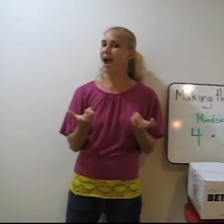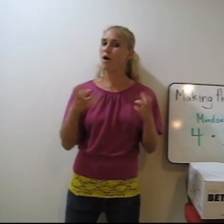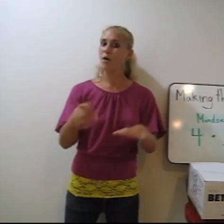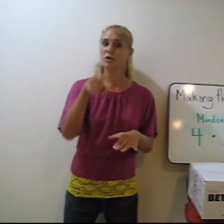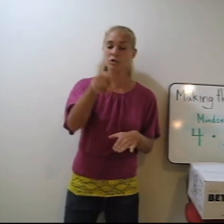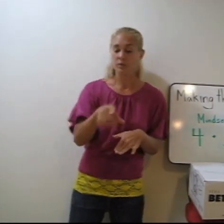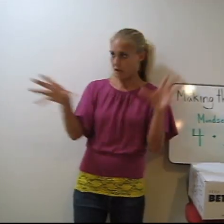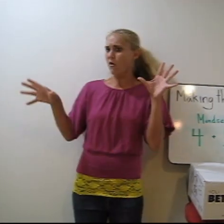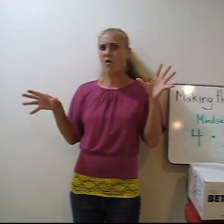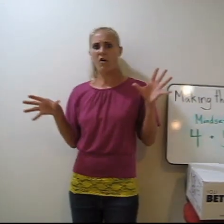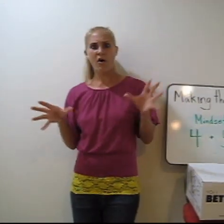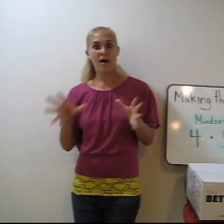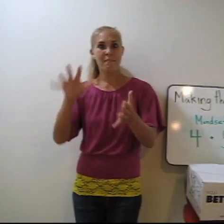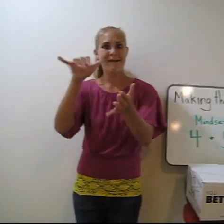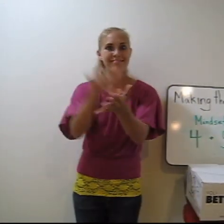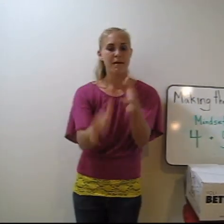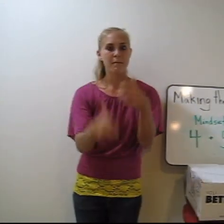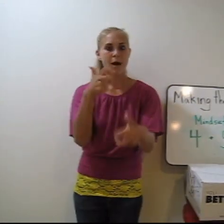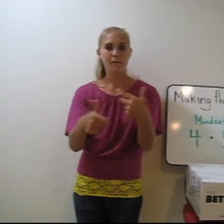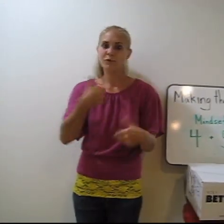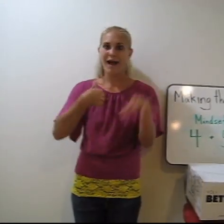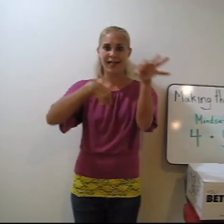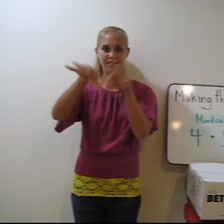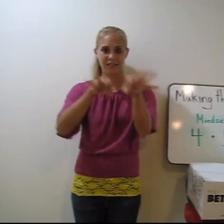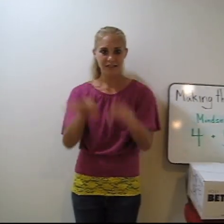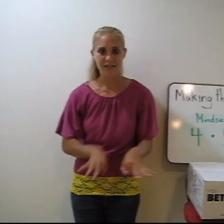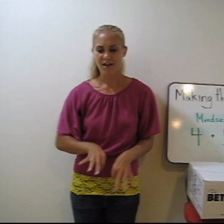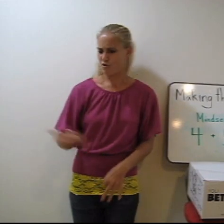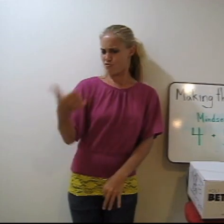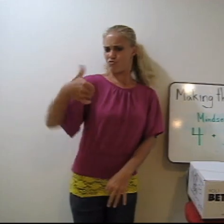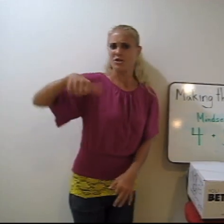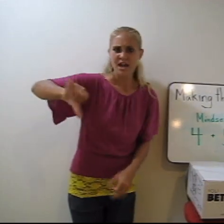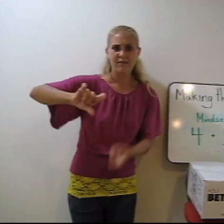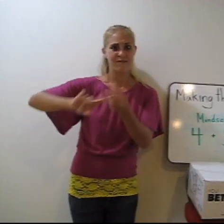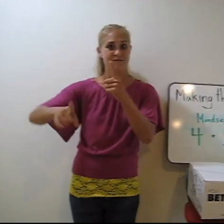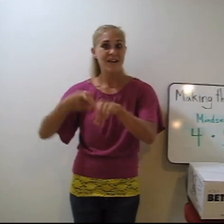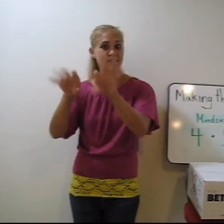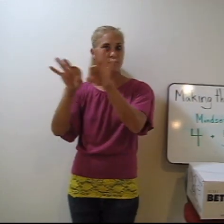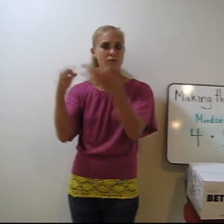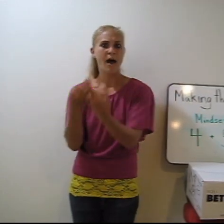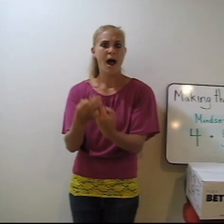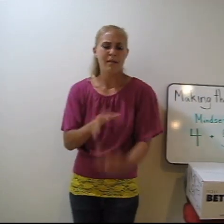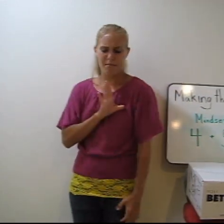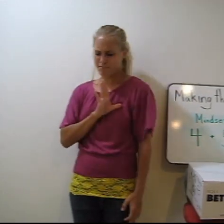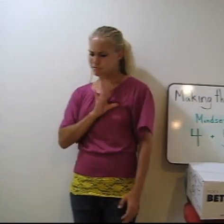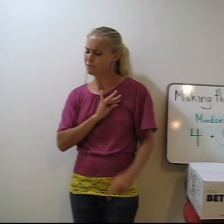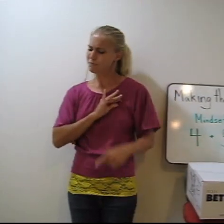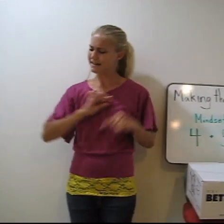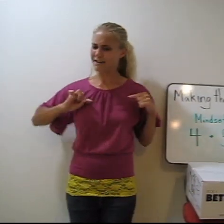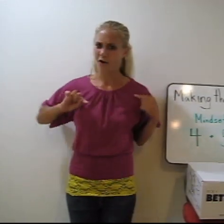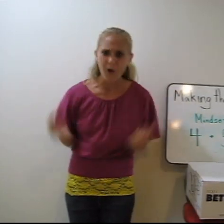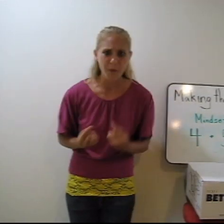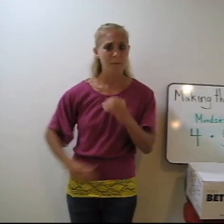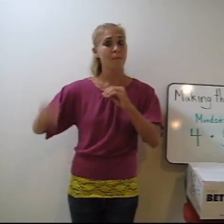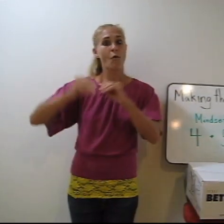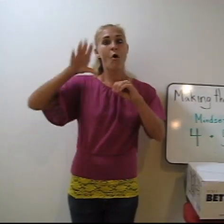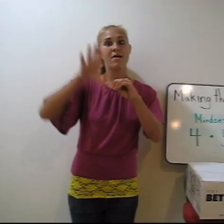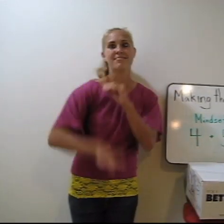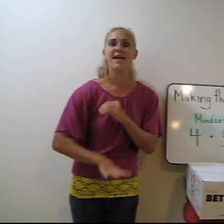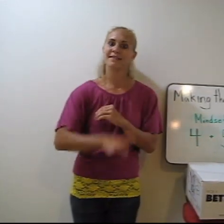guard by this landmine, so let me explain. Rejection from friends and family can hurt a lot more than the sort of rejection you might have experienced